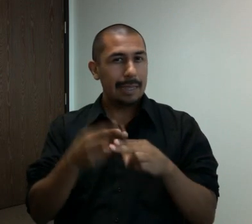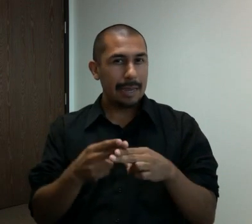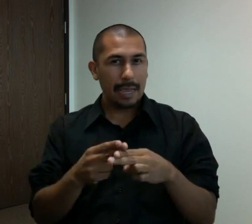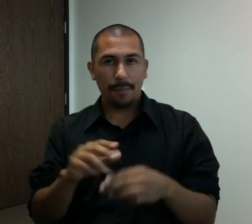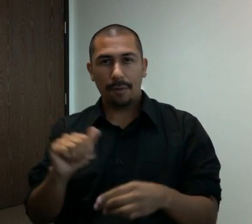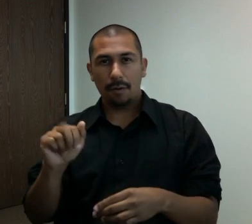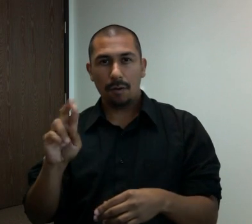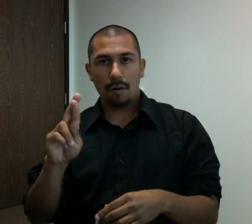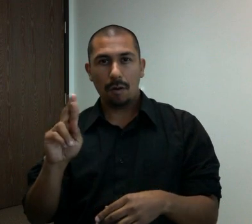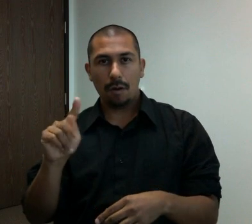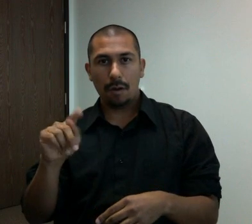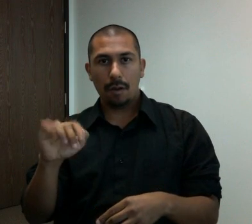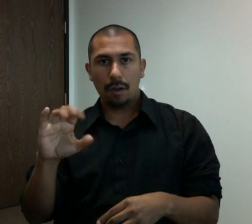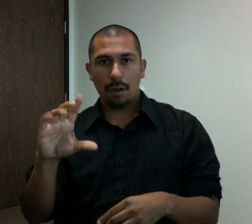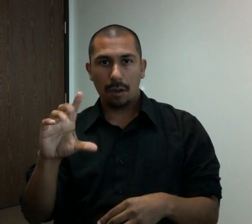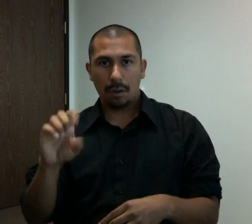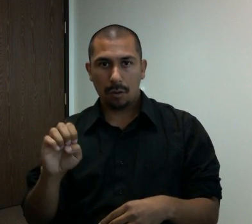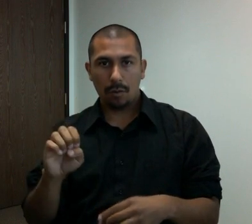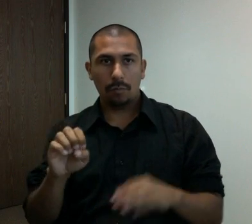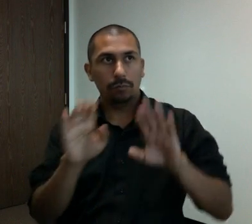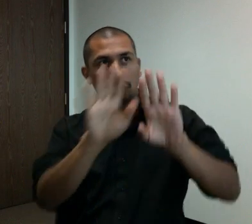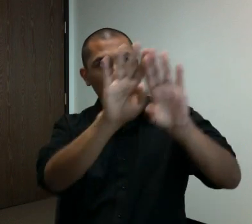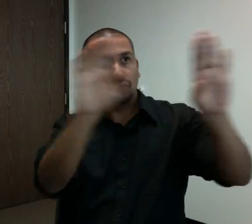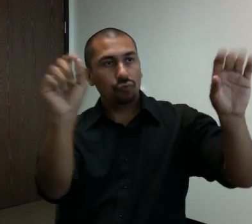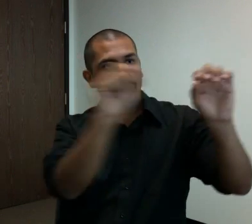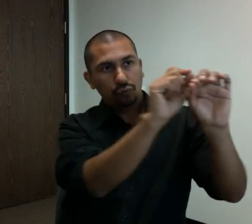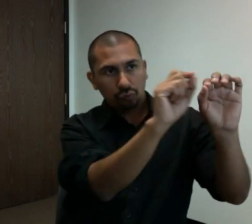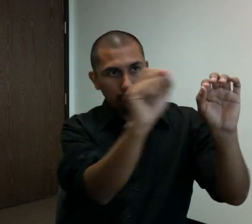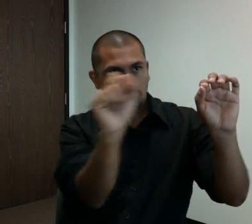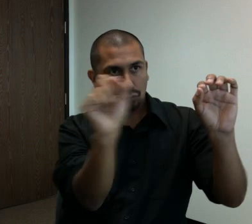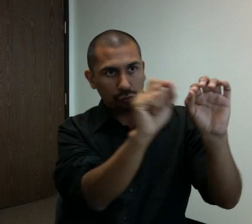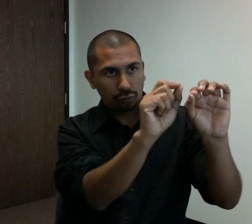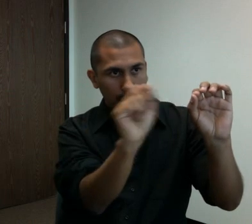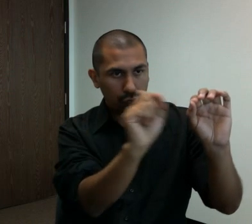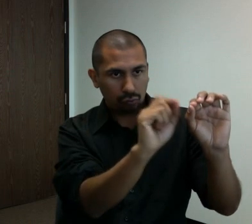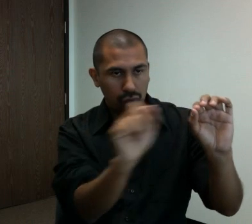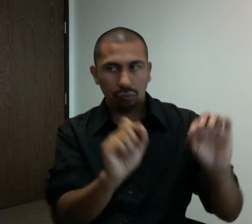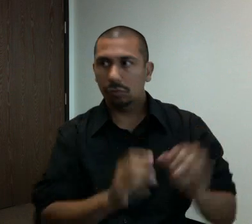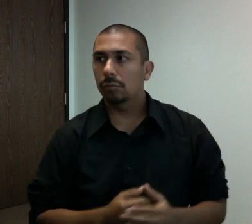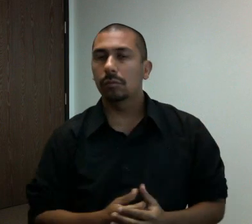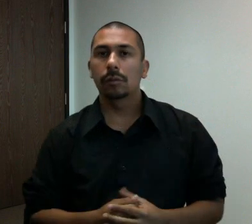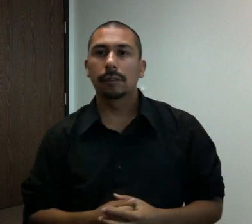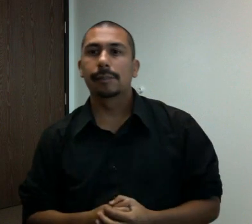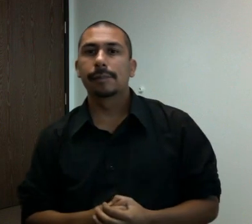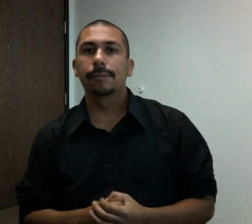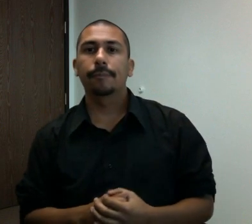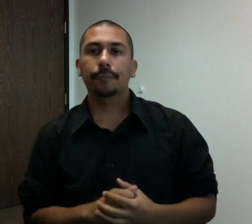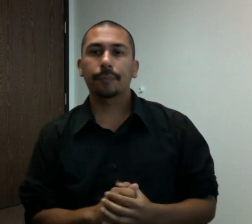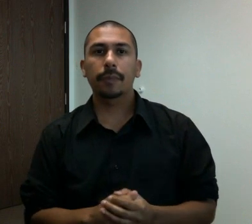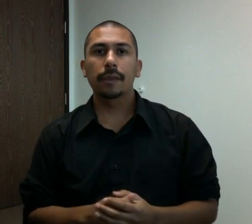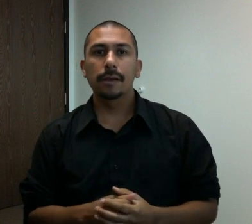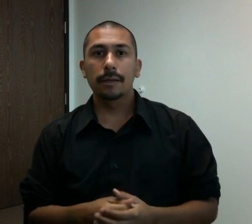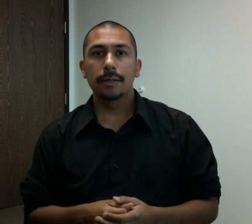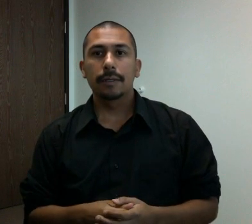board, and then everyone browses around at these different issues that have been brought to class, and they